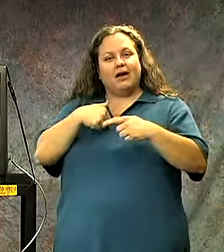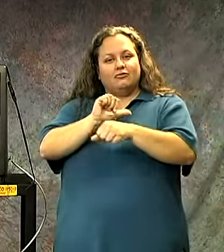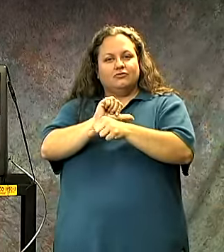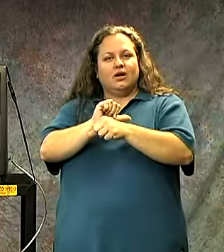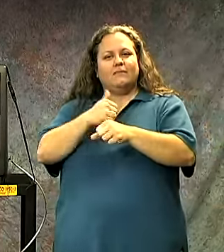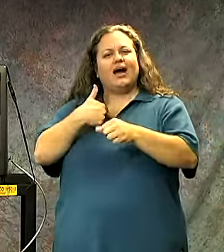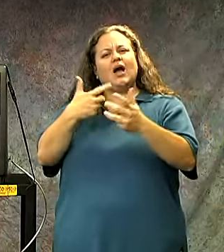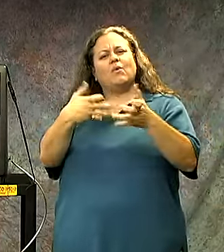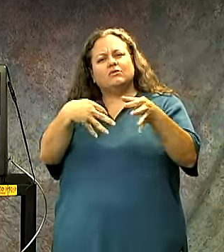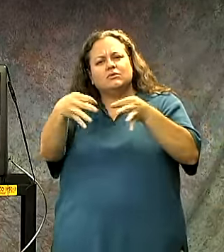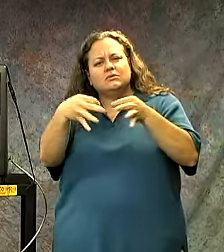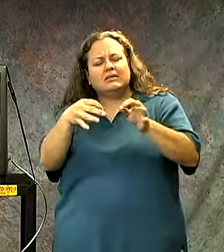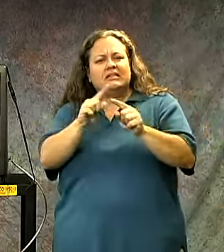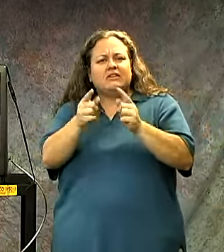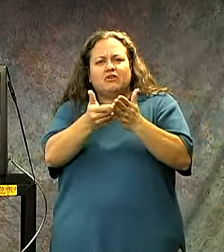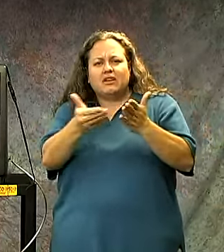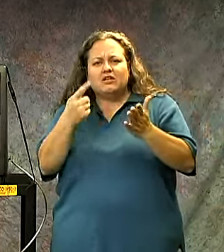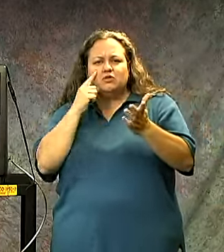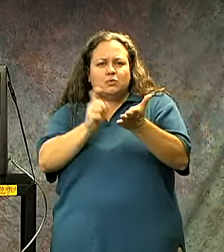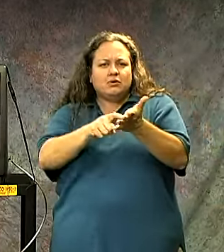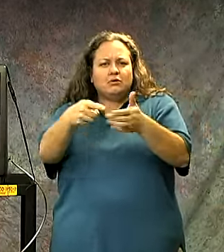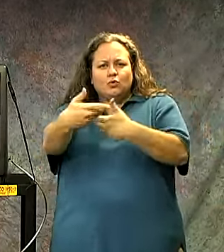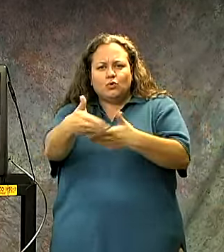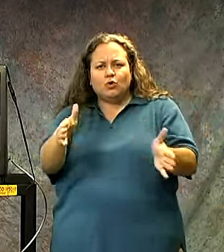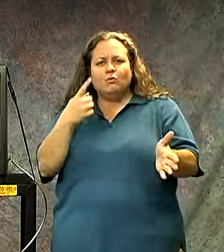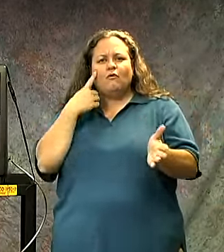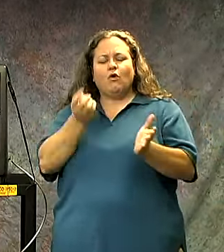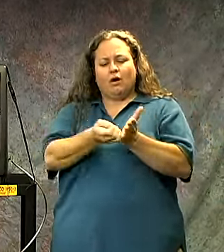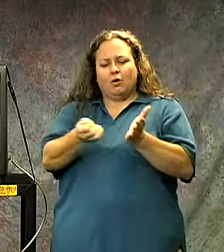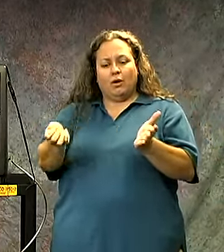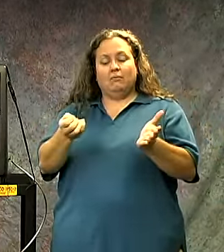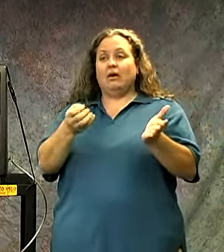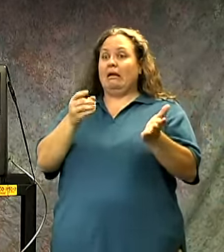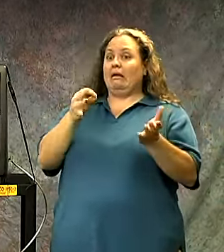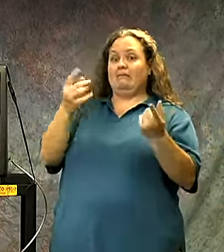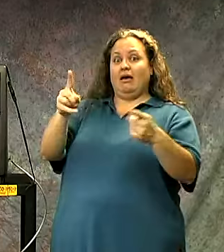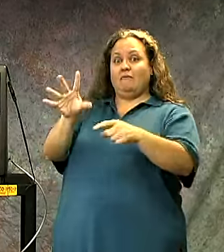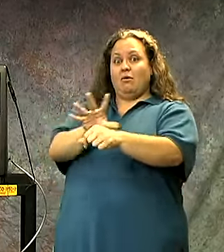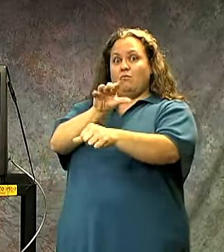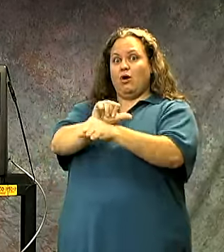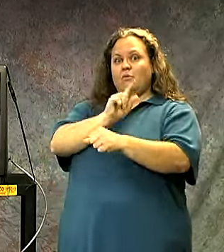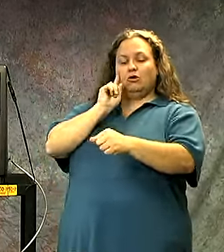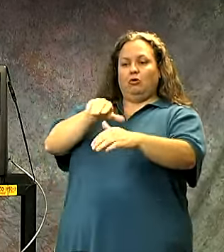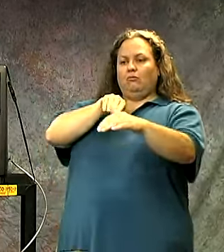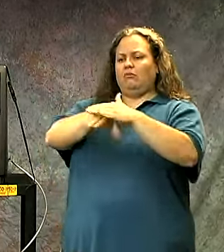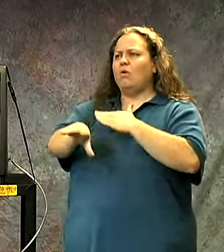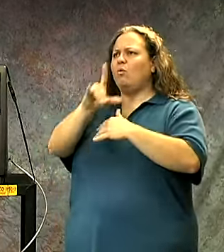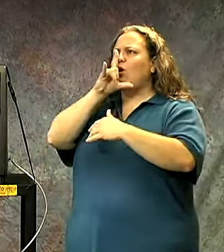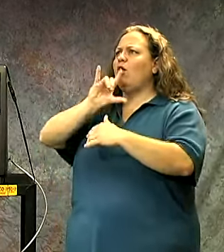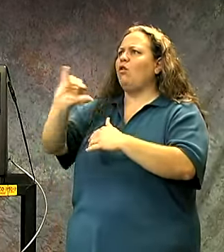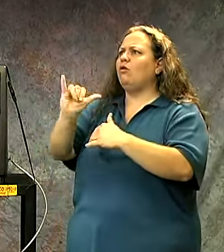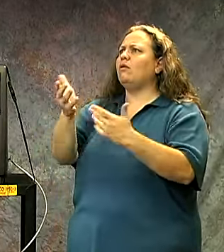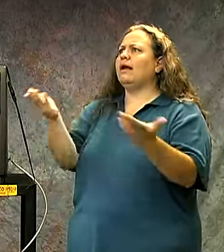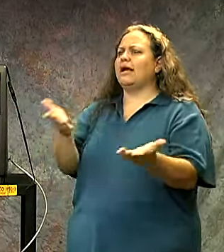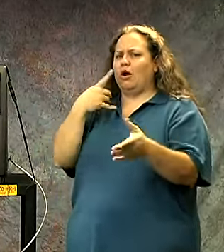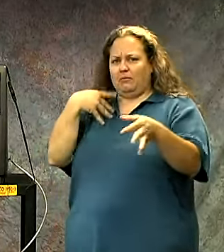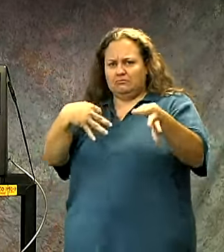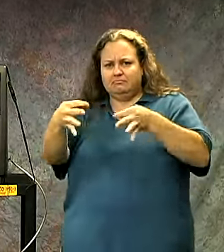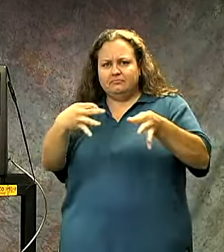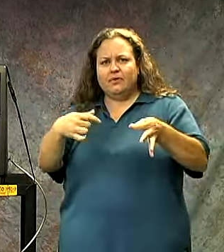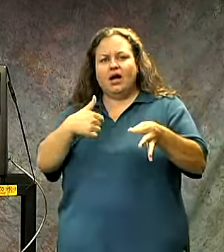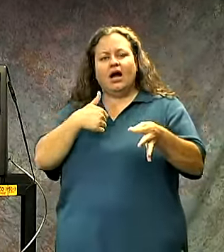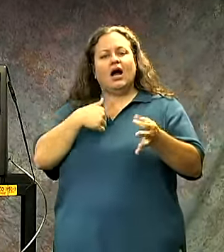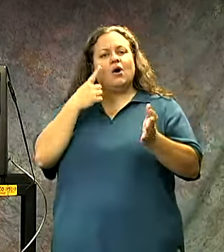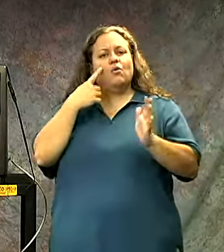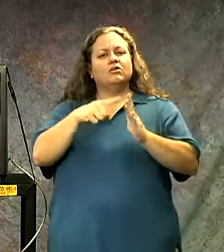things about some of the equipment we use and what to expect when you come in for a couple of tests your doctor might order. We're